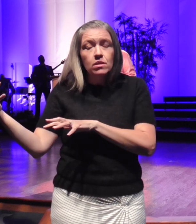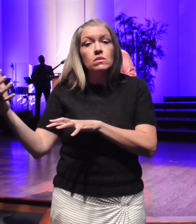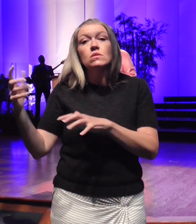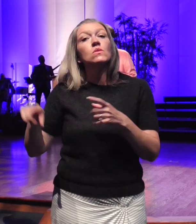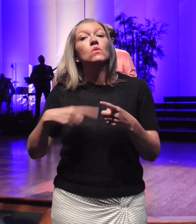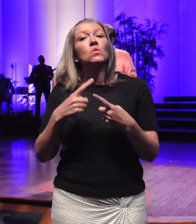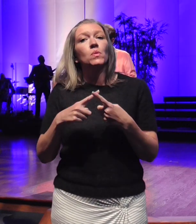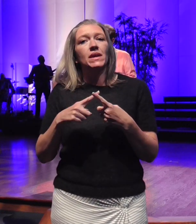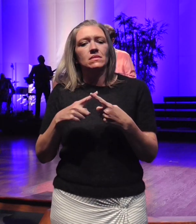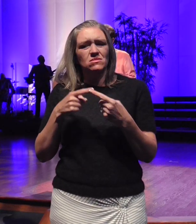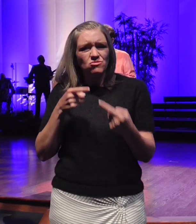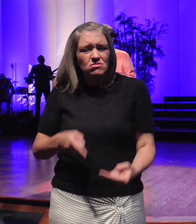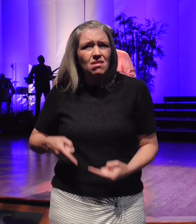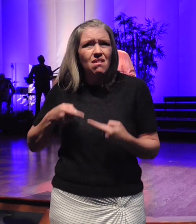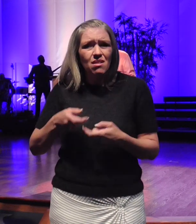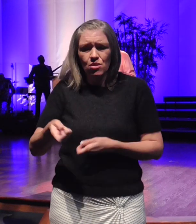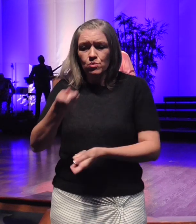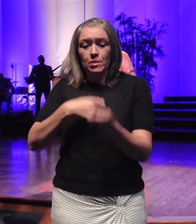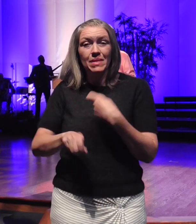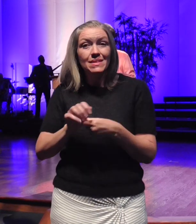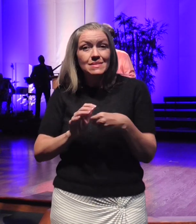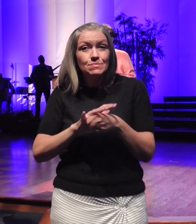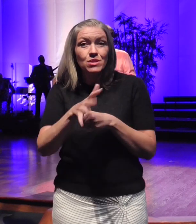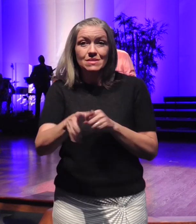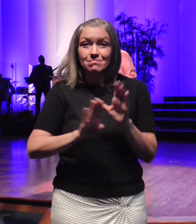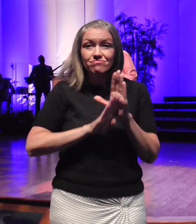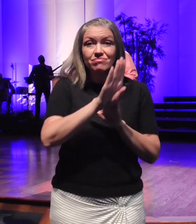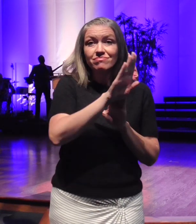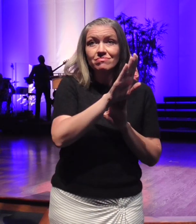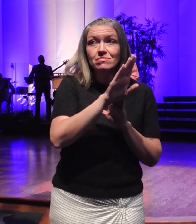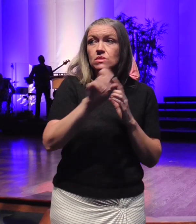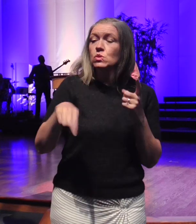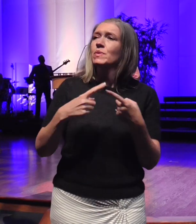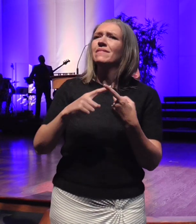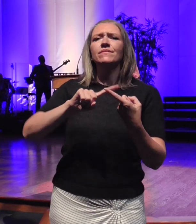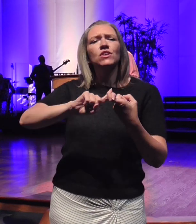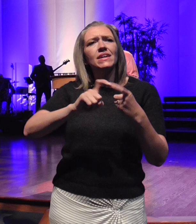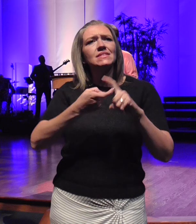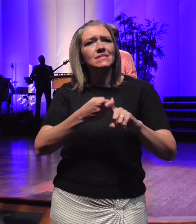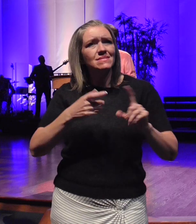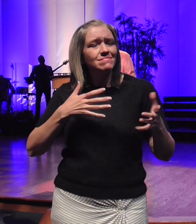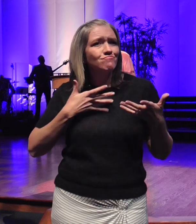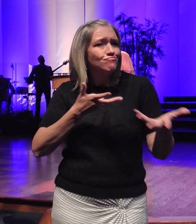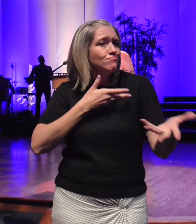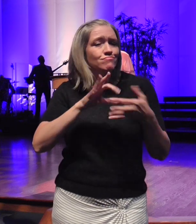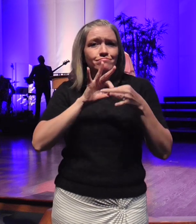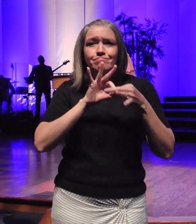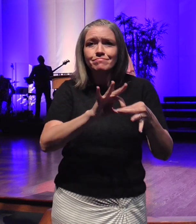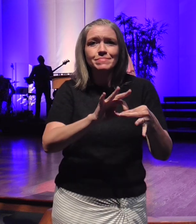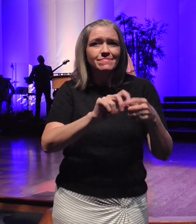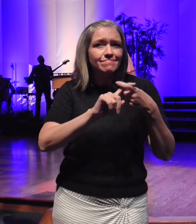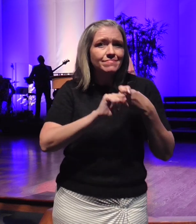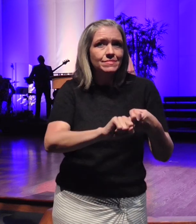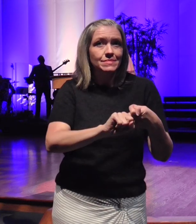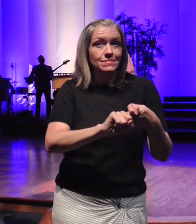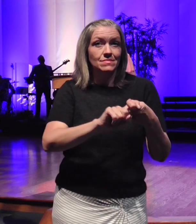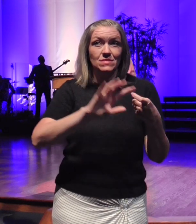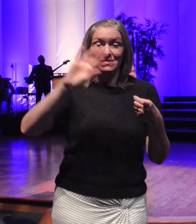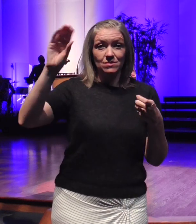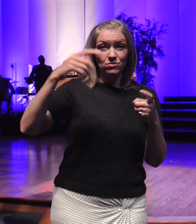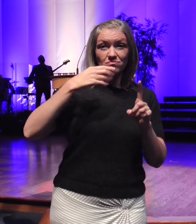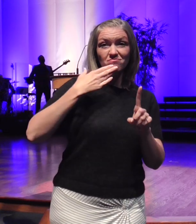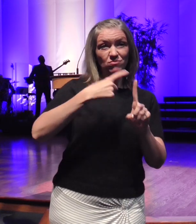when adversity takes the place of prosperity, when friends who rejoice with us in our